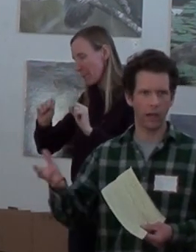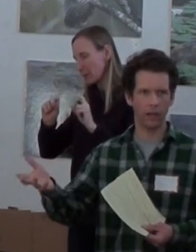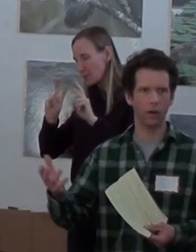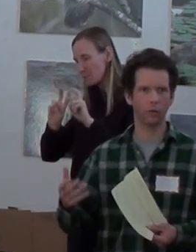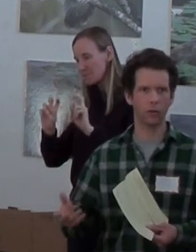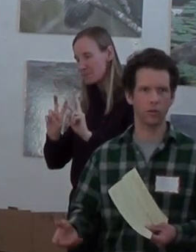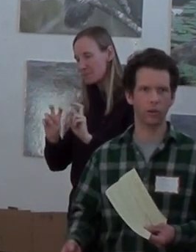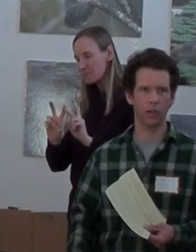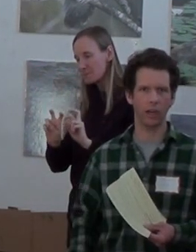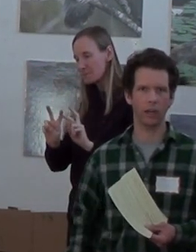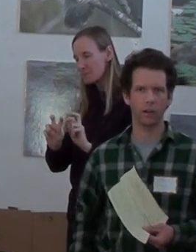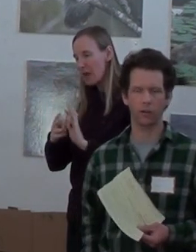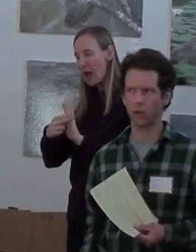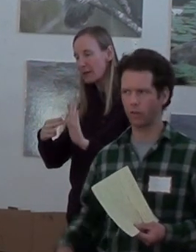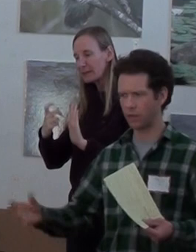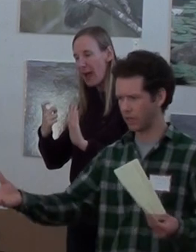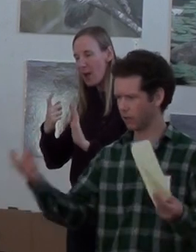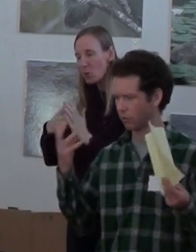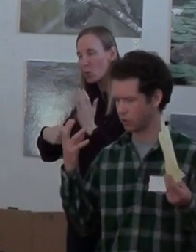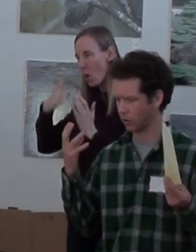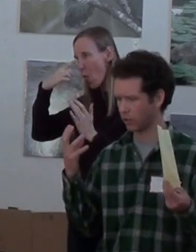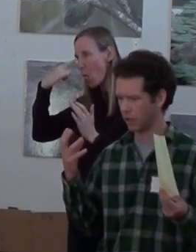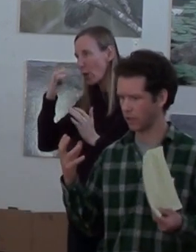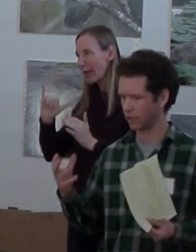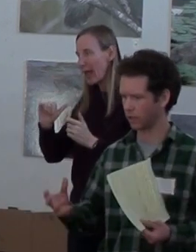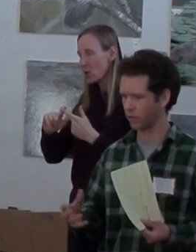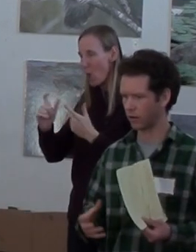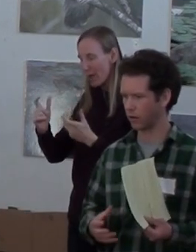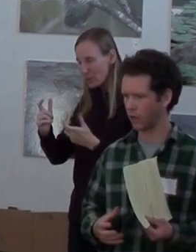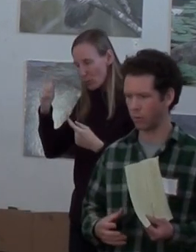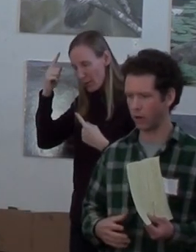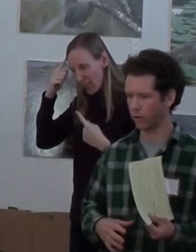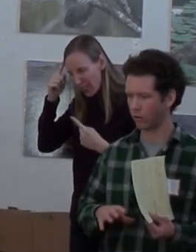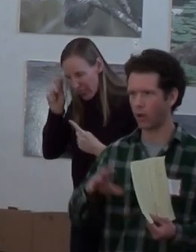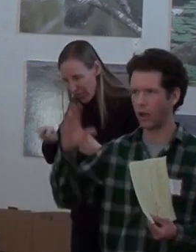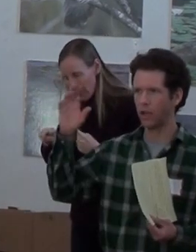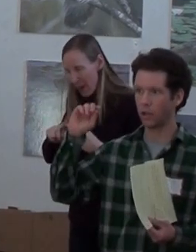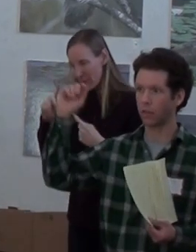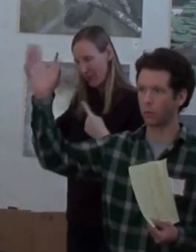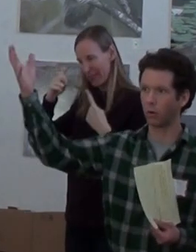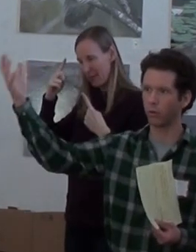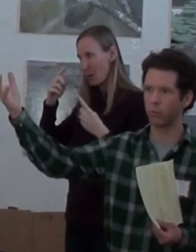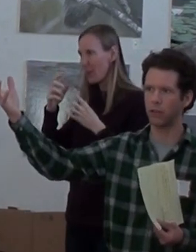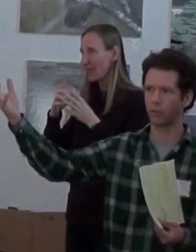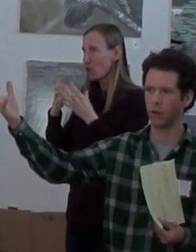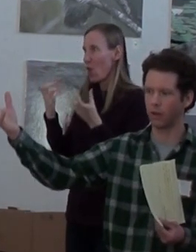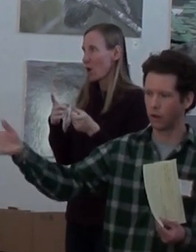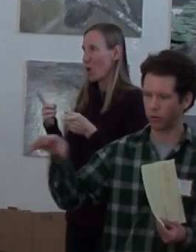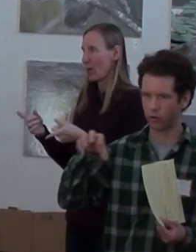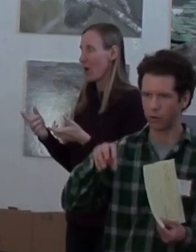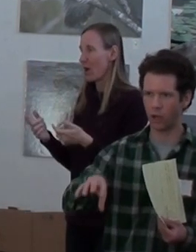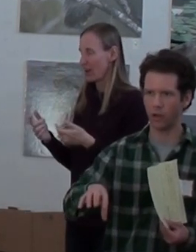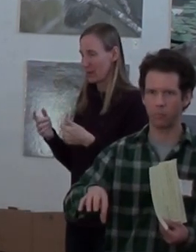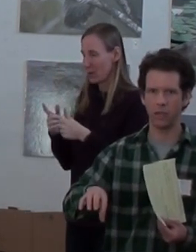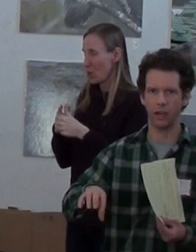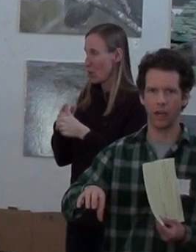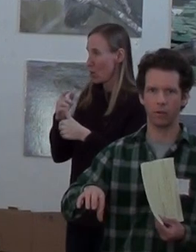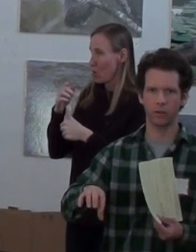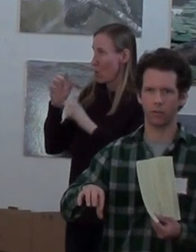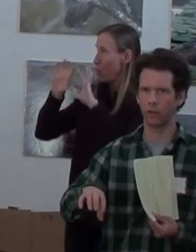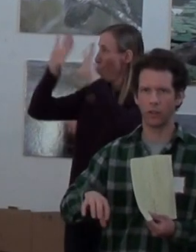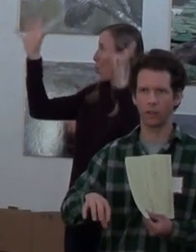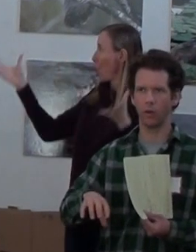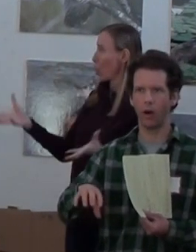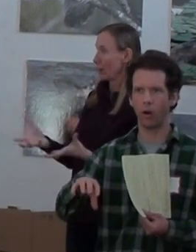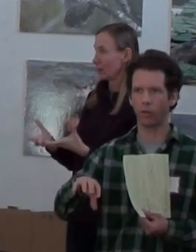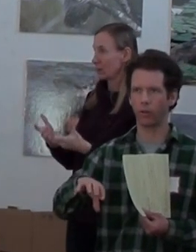be able to diagnose what you're looking at. Because you have to take in what you're looking at and consider that, wow, there's a lot. You got the world the bees are in, what's going on in the beehive,